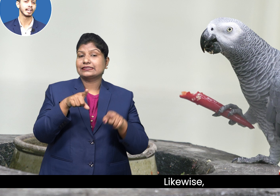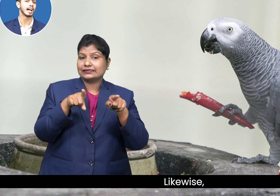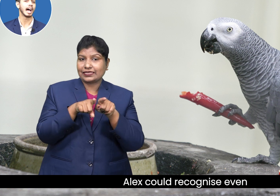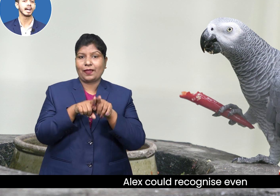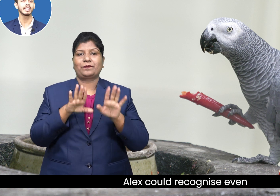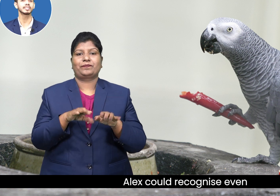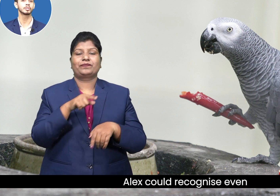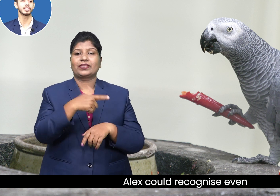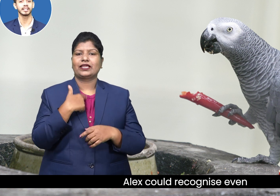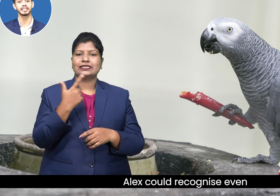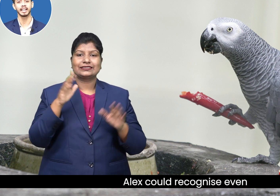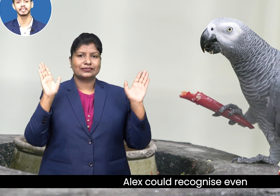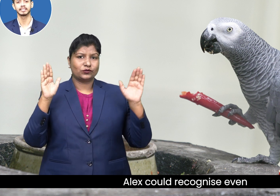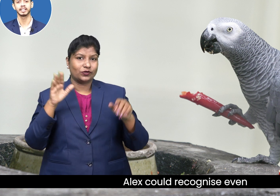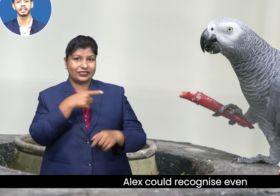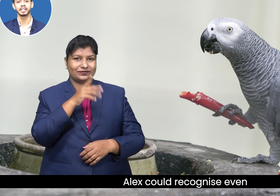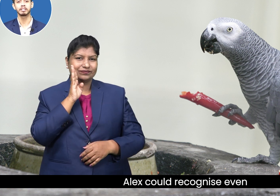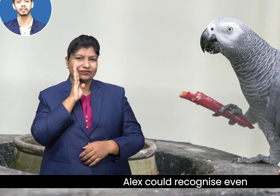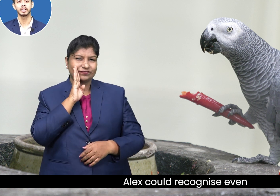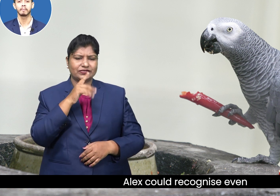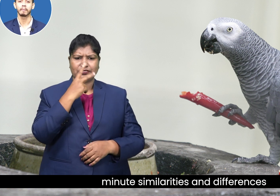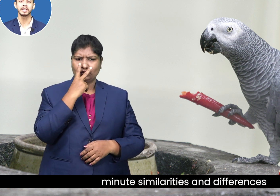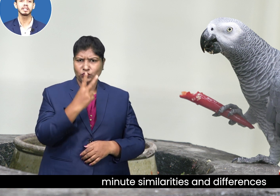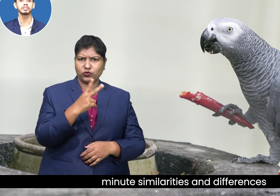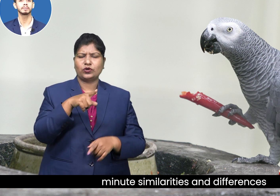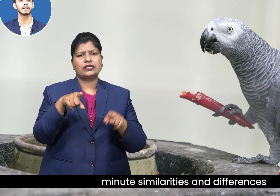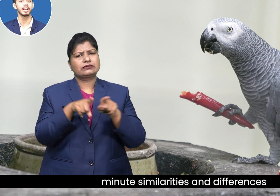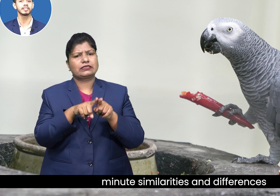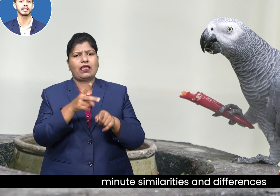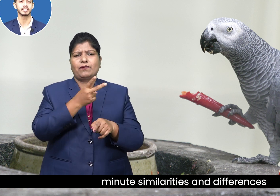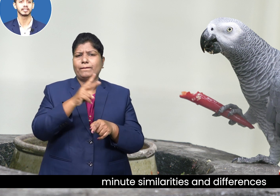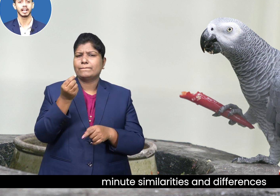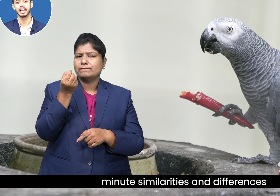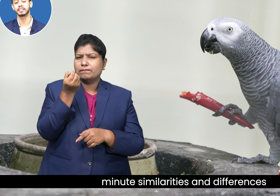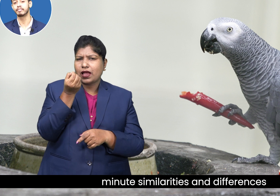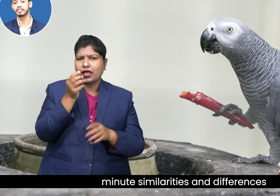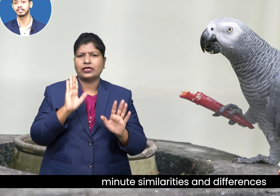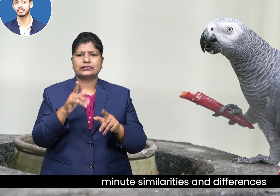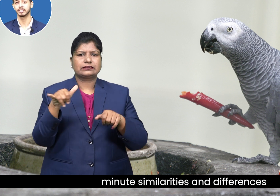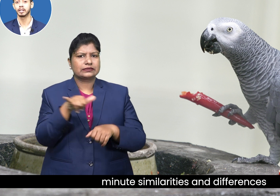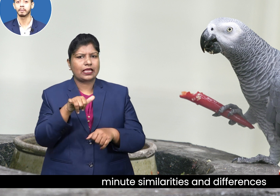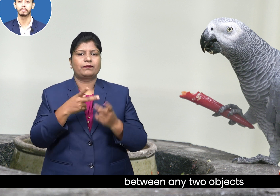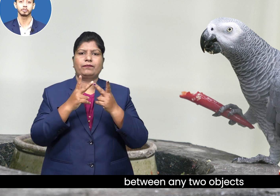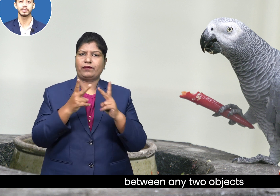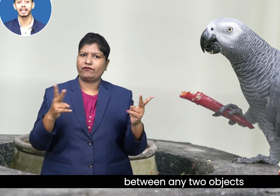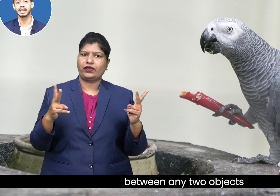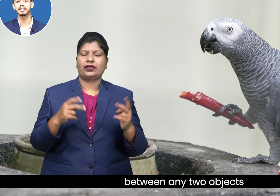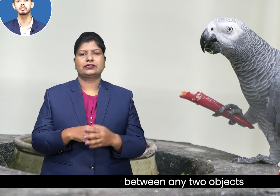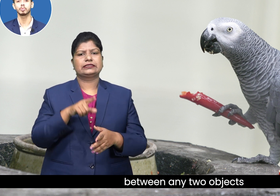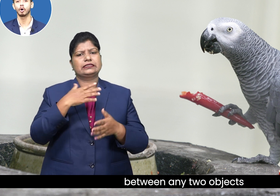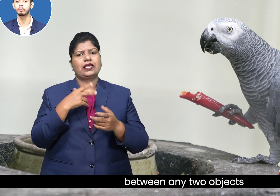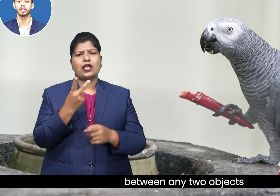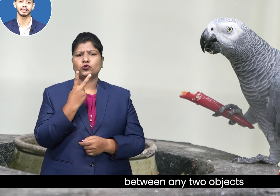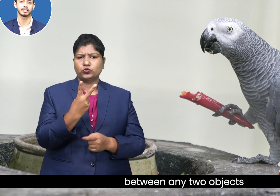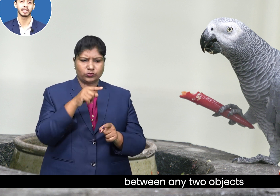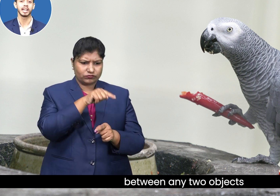Likewise, Alex could recognize even minute similarities and differences between any